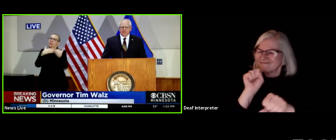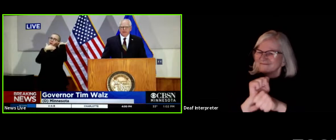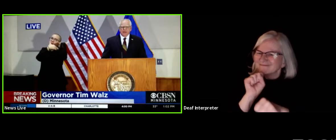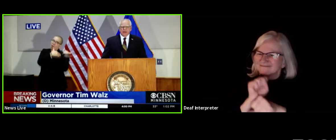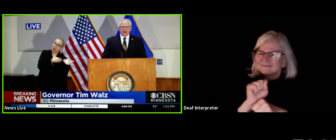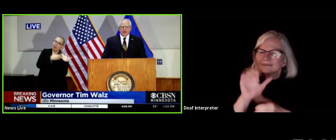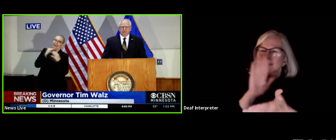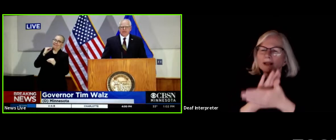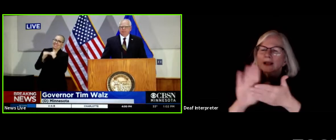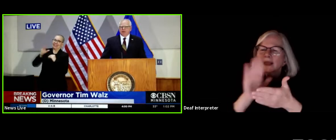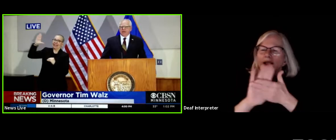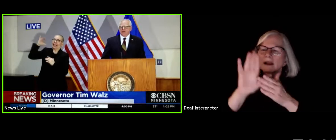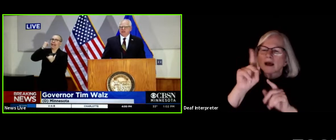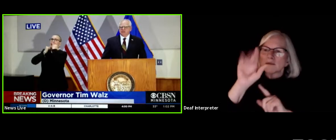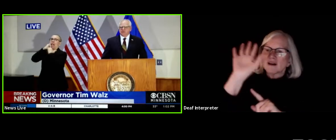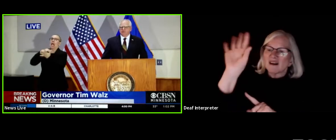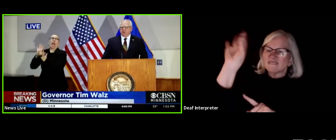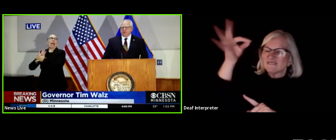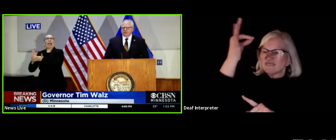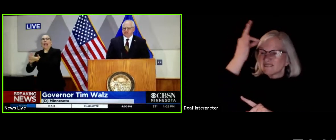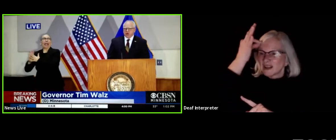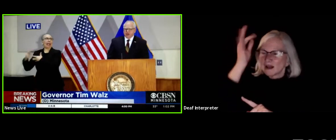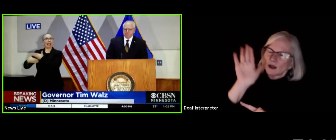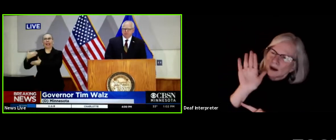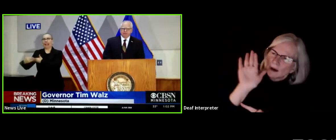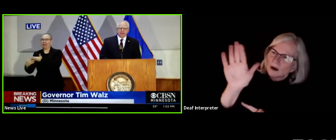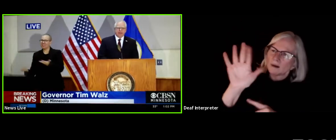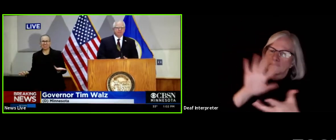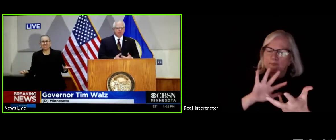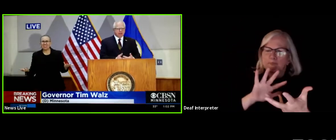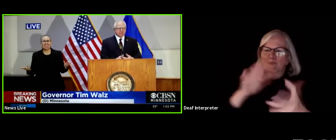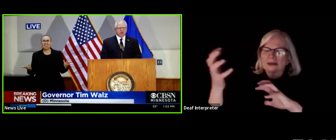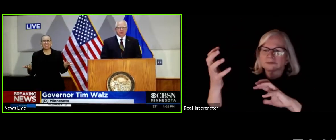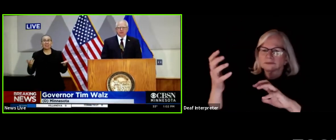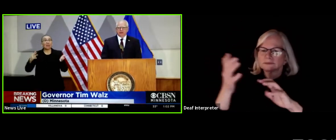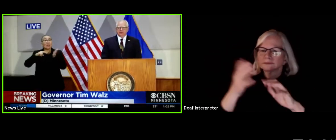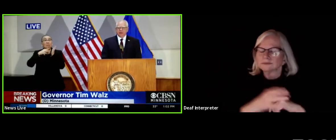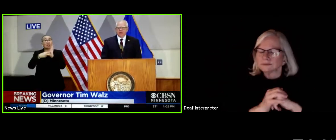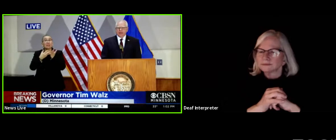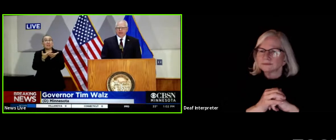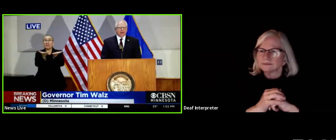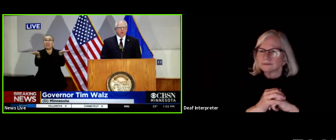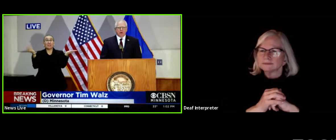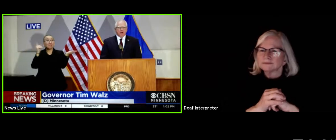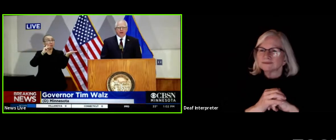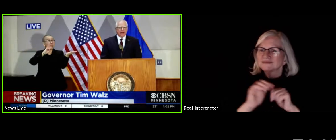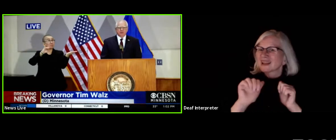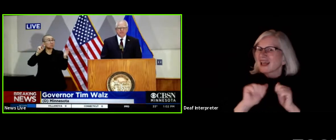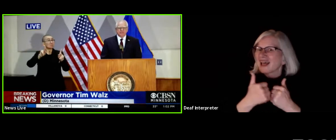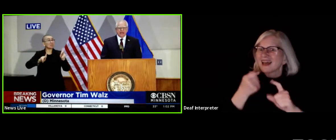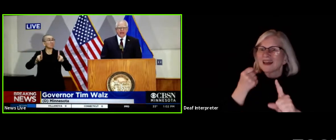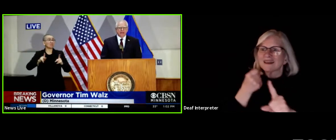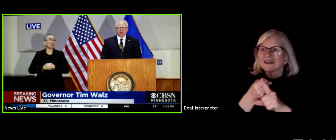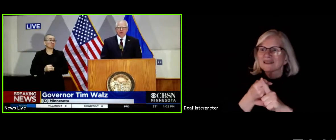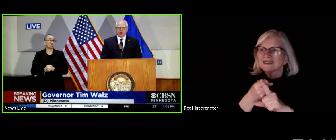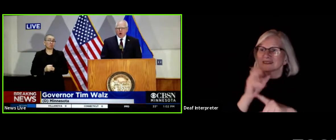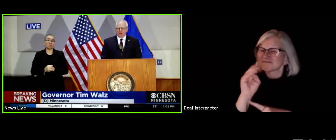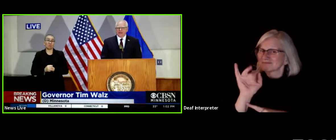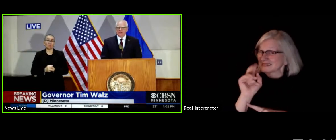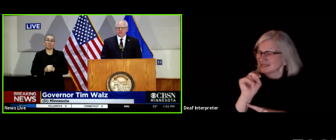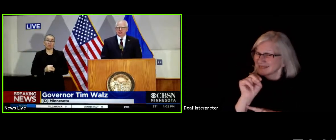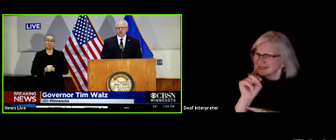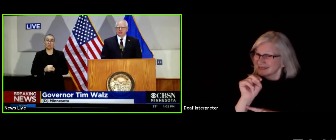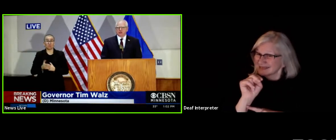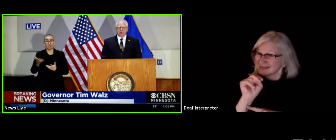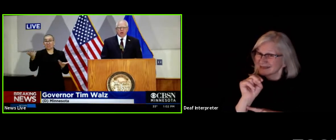us with. The implications for Minnesota and for Minnesotans is, it will, as we said, we were